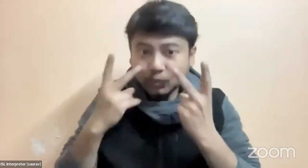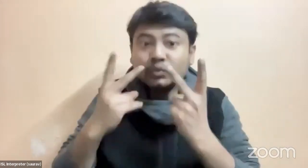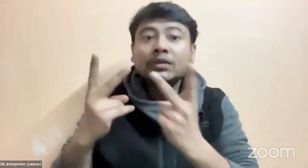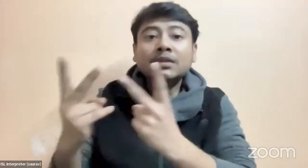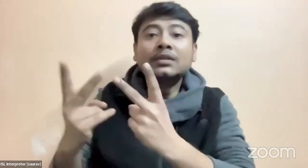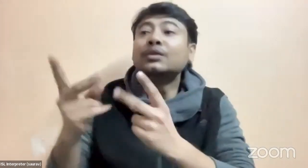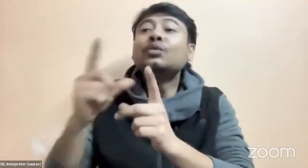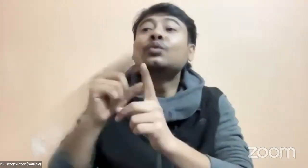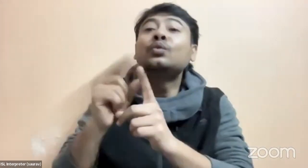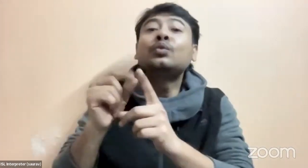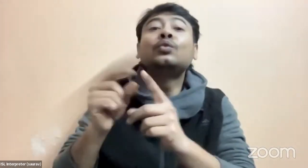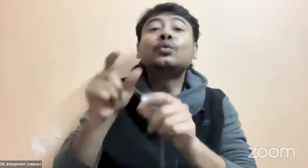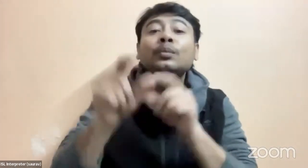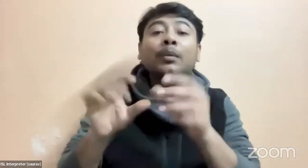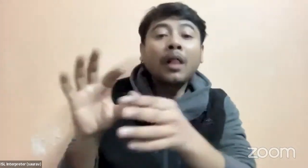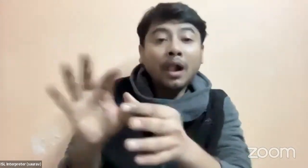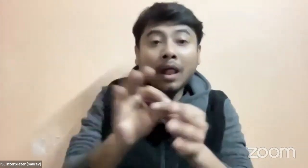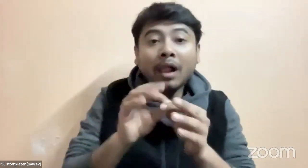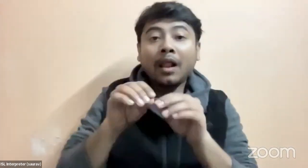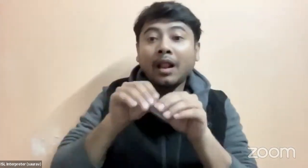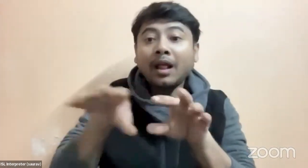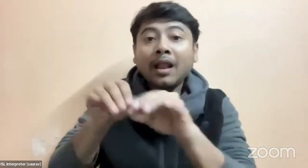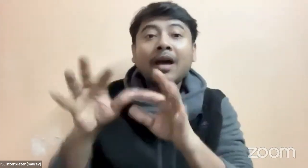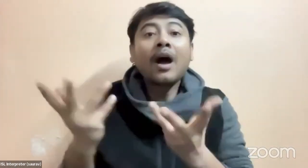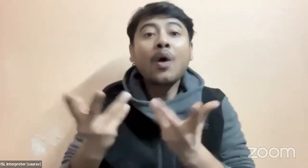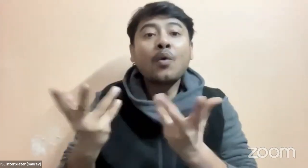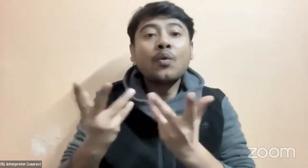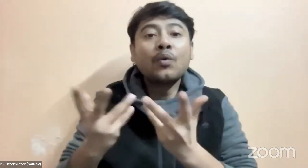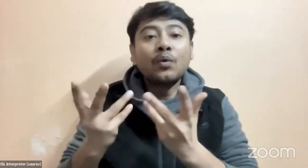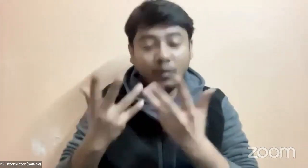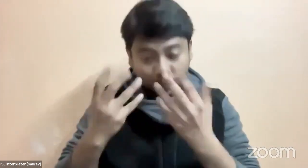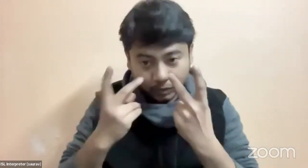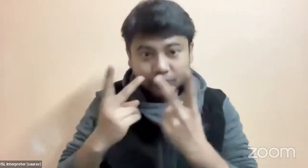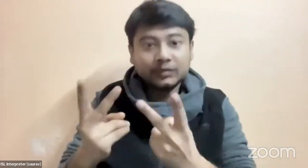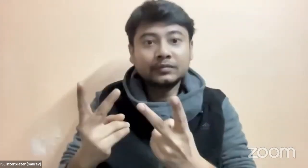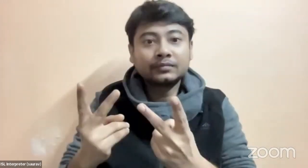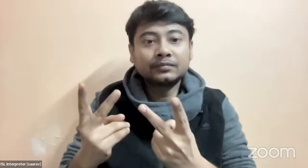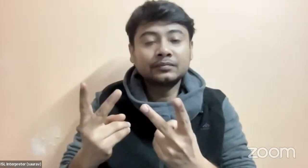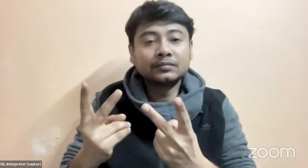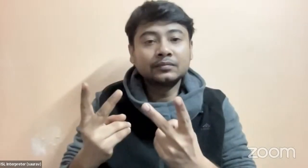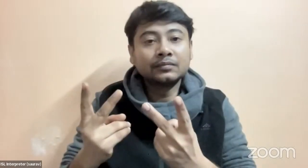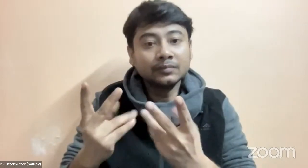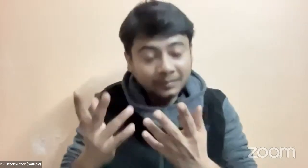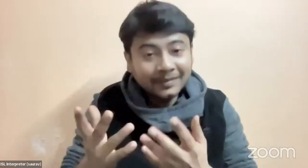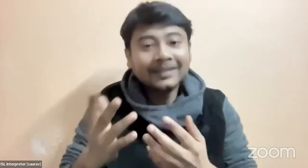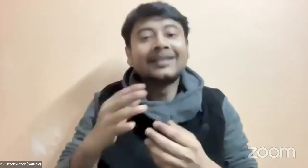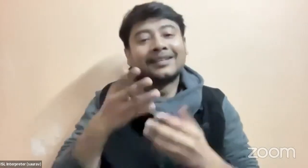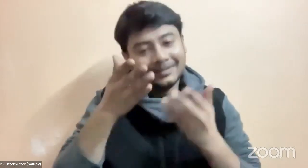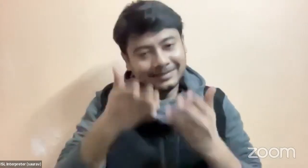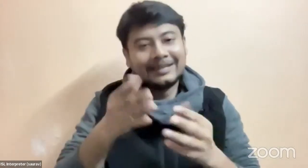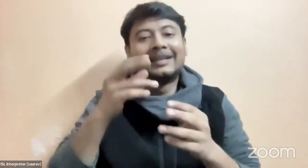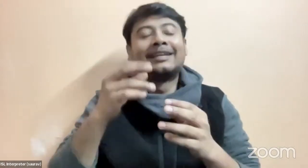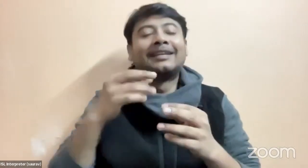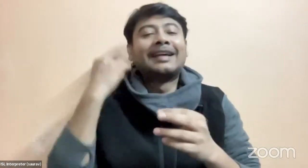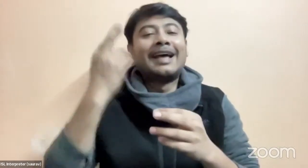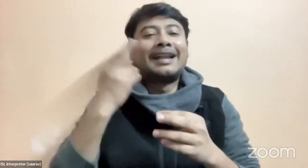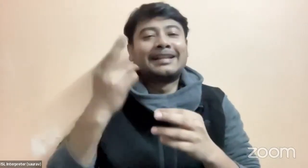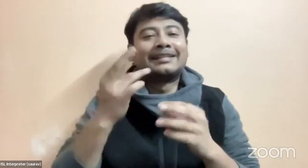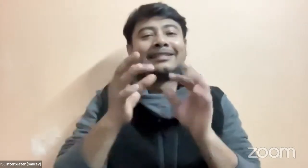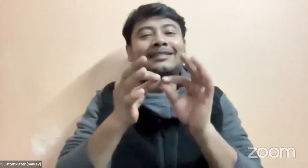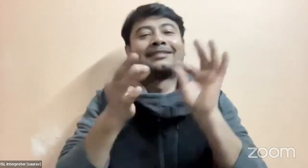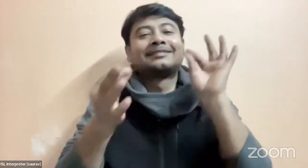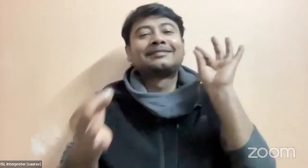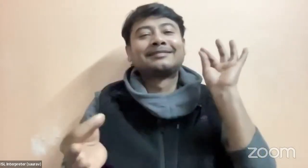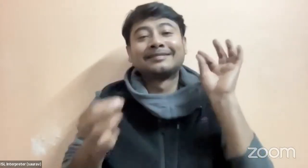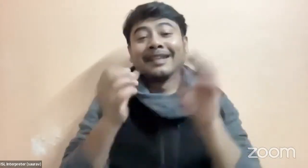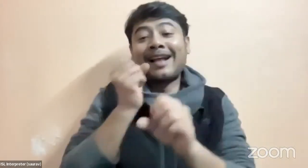pastimes. So please, right? So that's when Srimati Radharani comes as Gadadhar. Srimati Radharani is